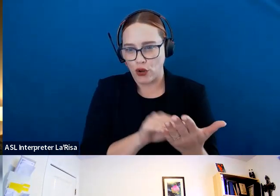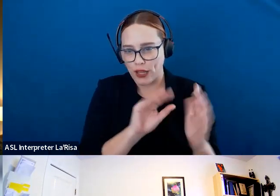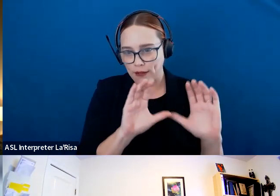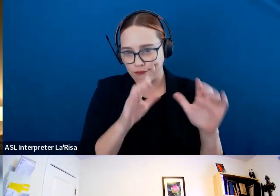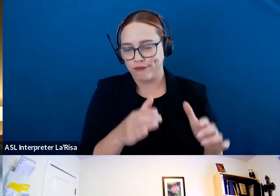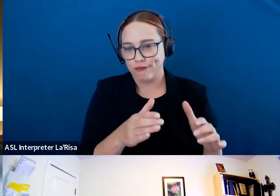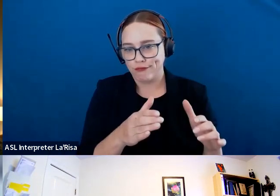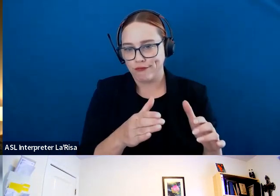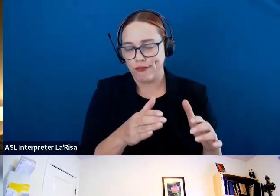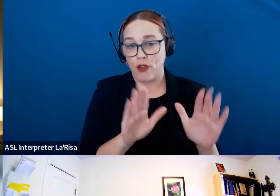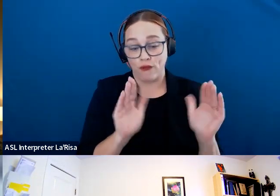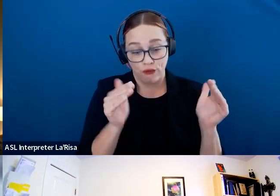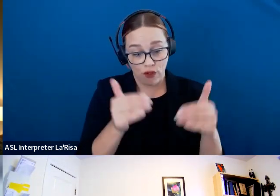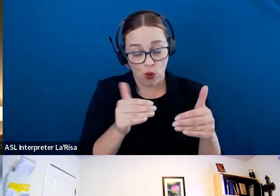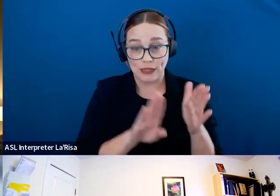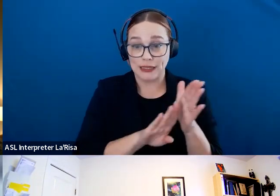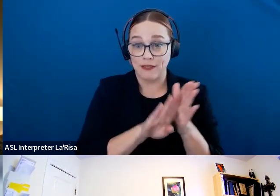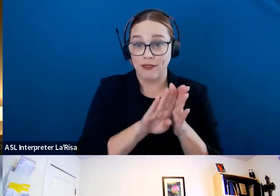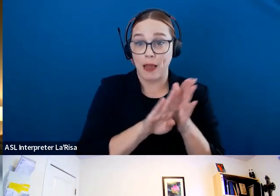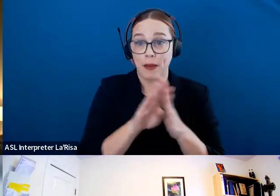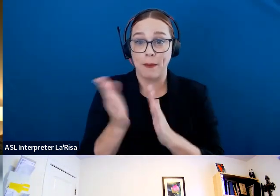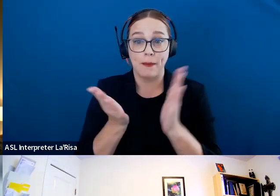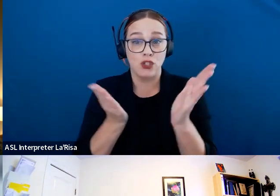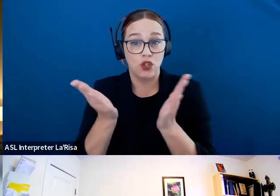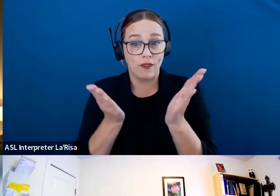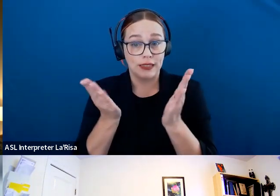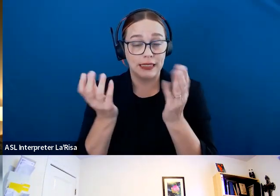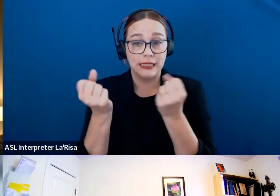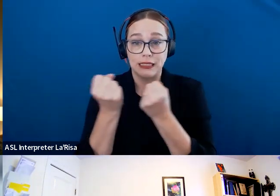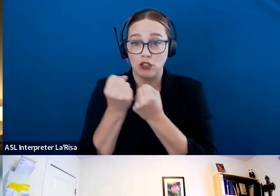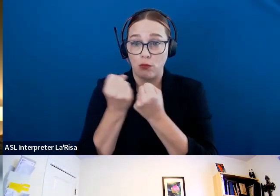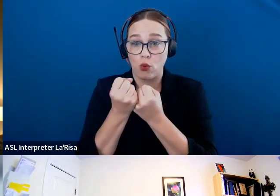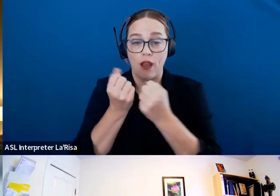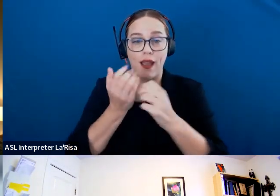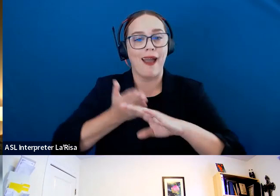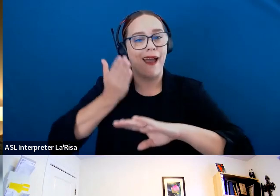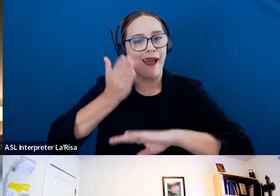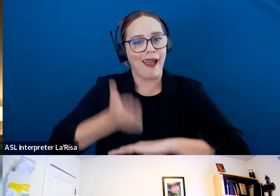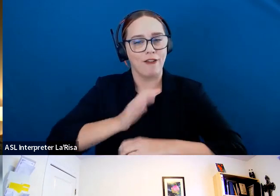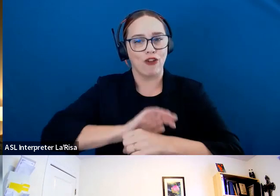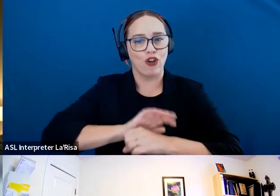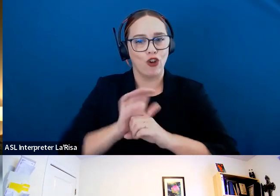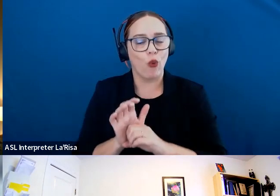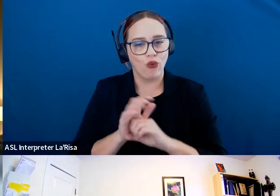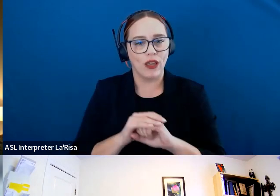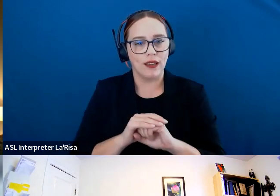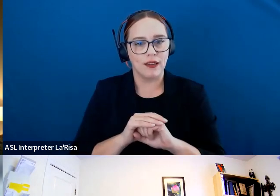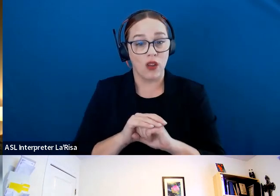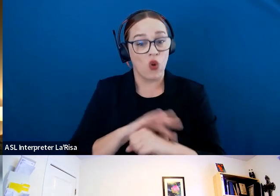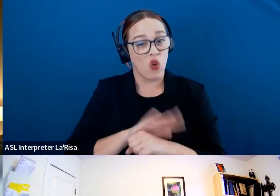up services and supports after kind of that COVID, right? We were all at home for a couple of years. We were all kind of